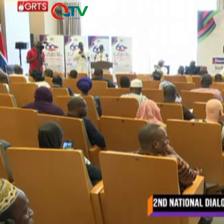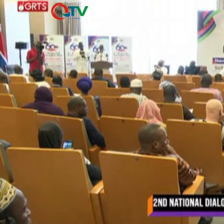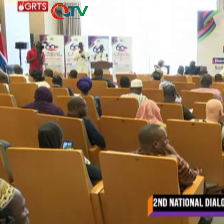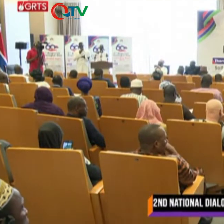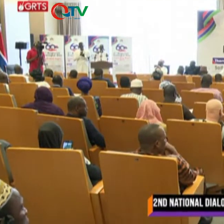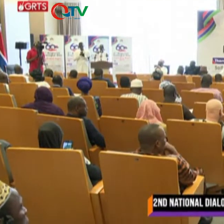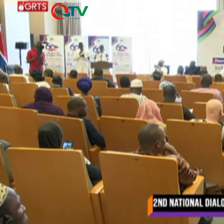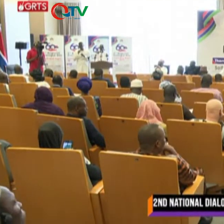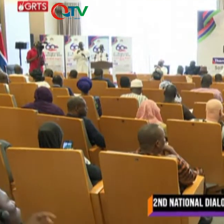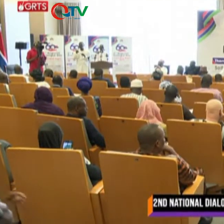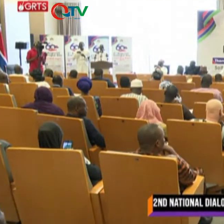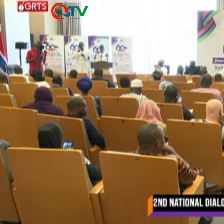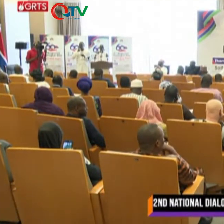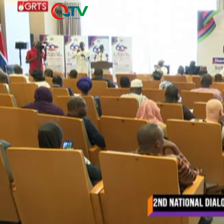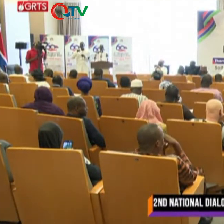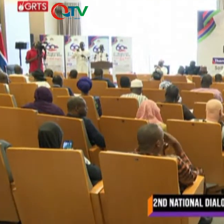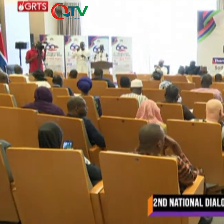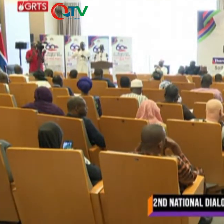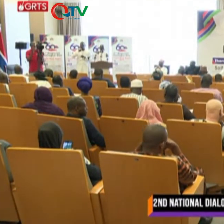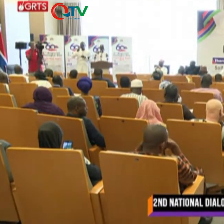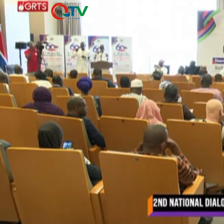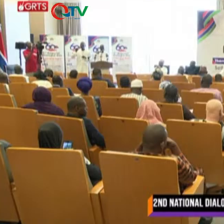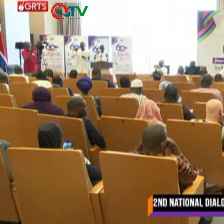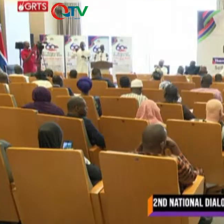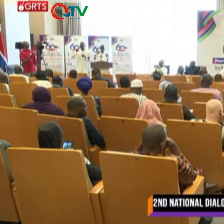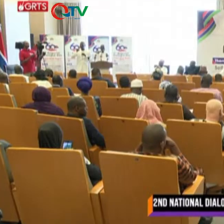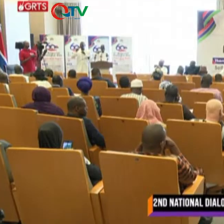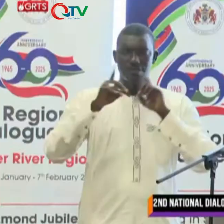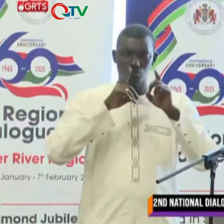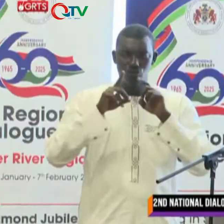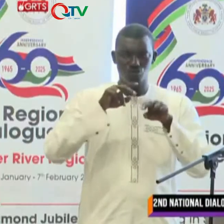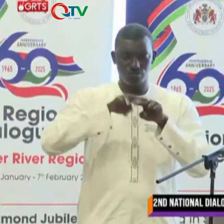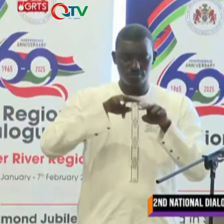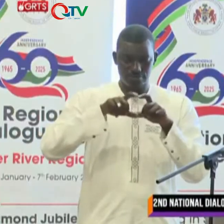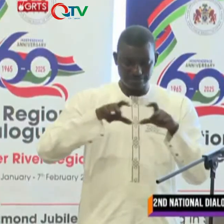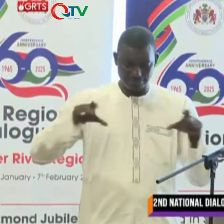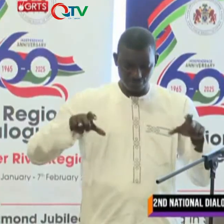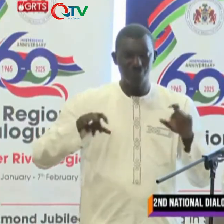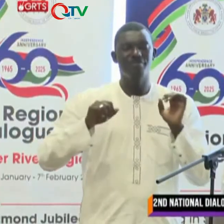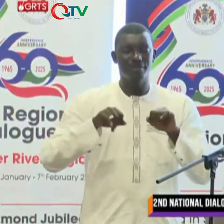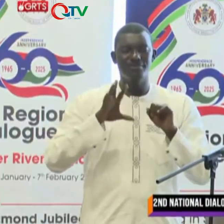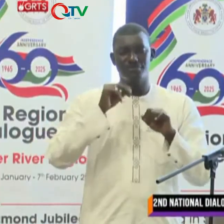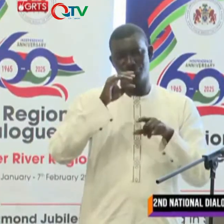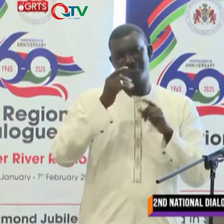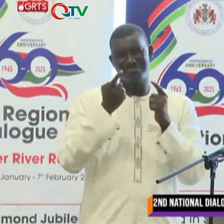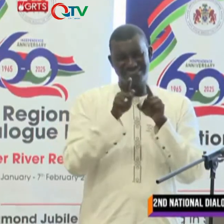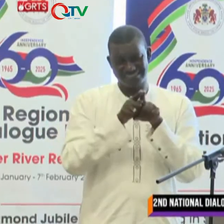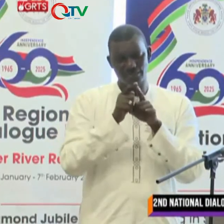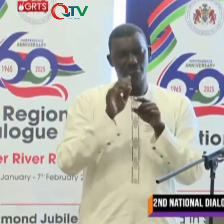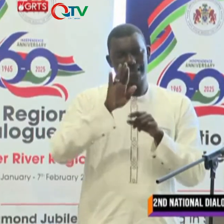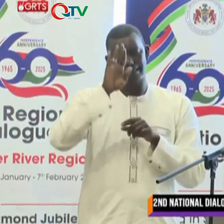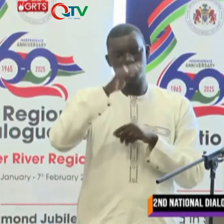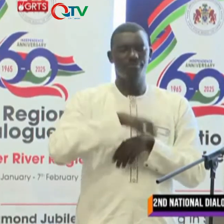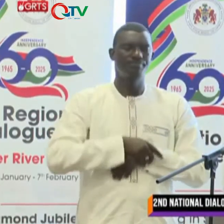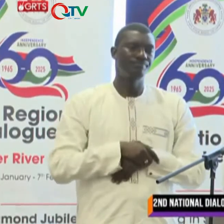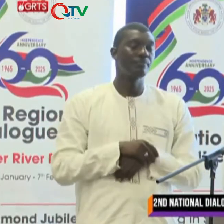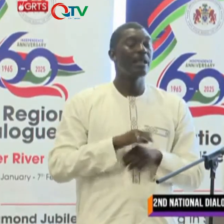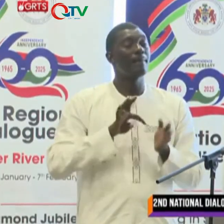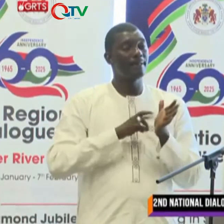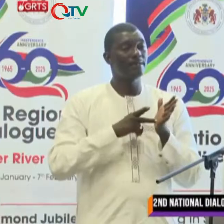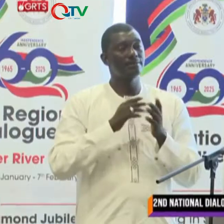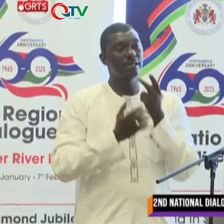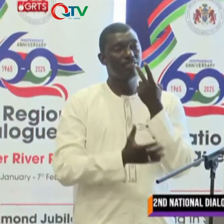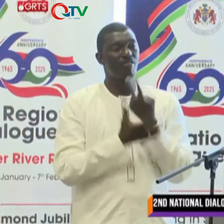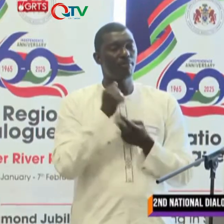will also do justice to the team by coming up with impressive ideas of carrying the nation forward. And as I hinted, it's double celebration for